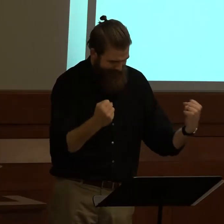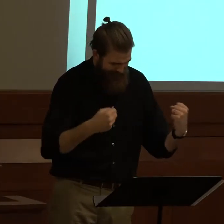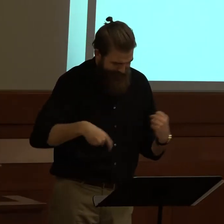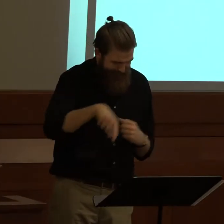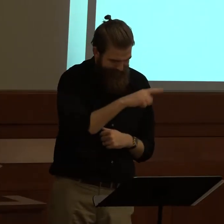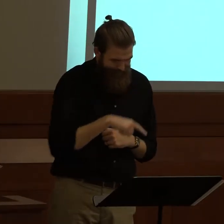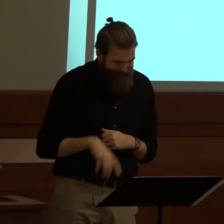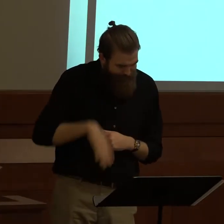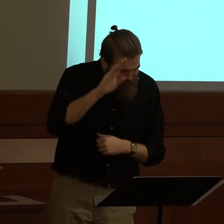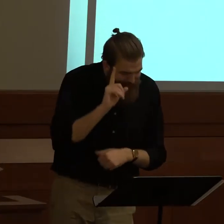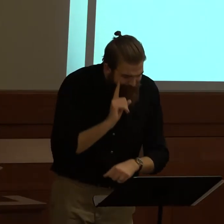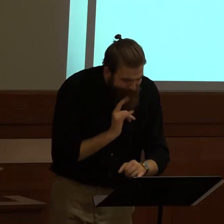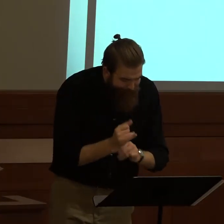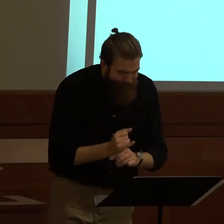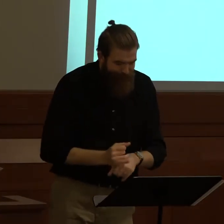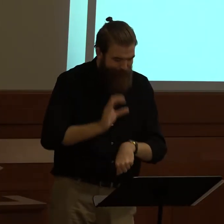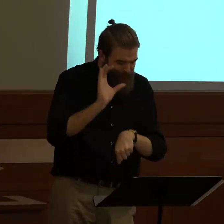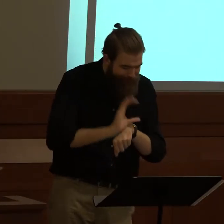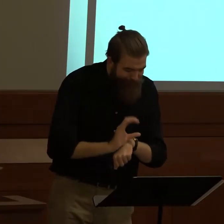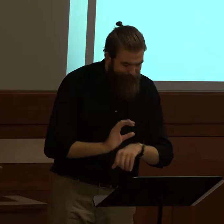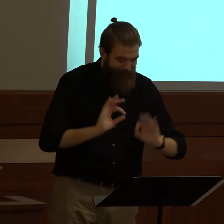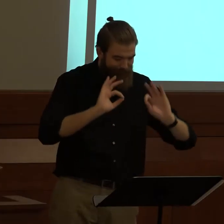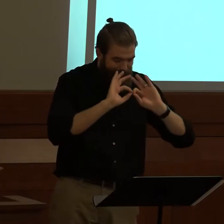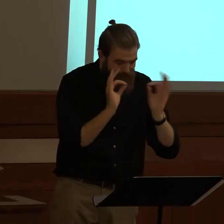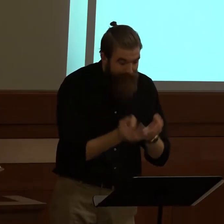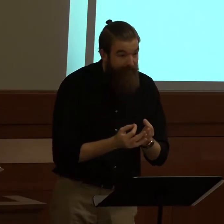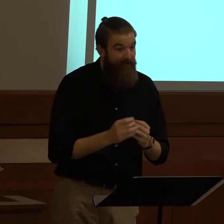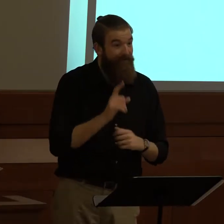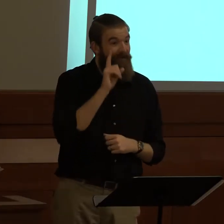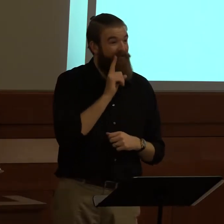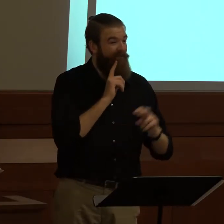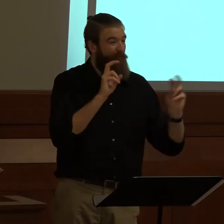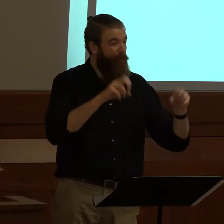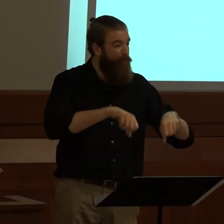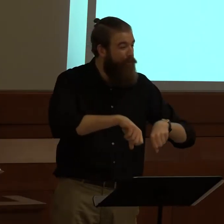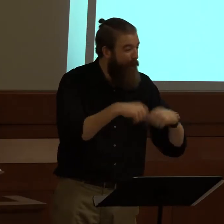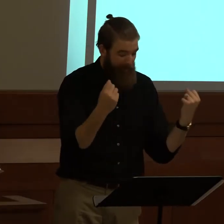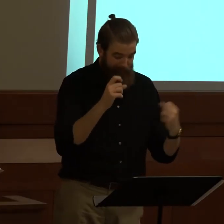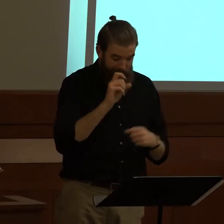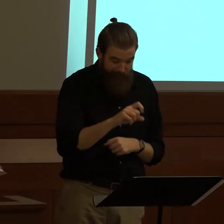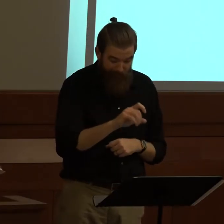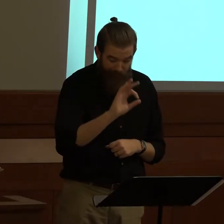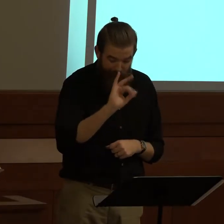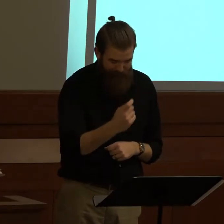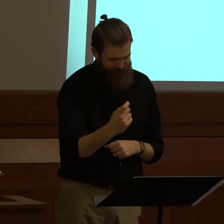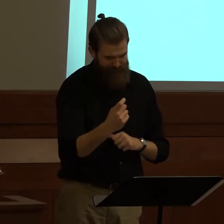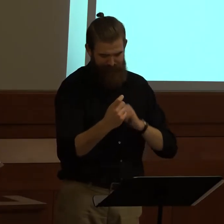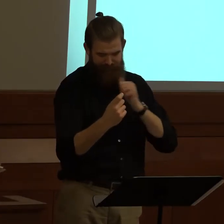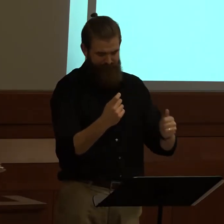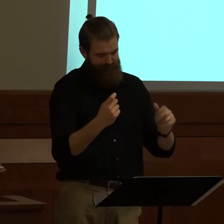we witness today, all springing from the visual and tactile mode of sign language.